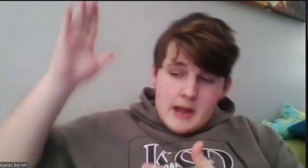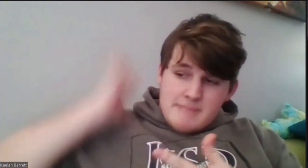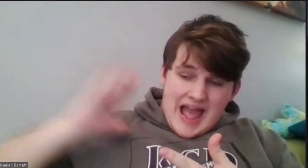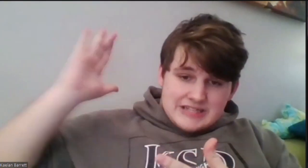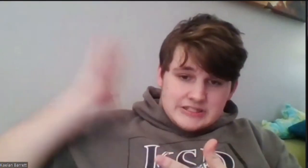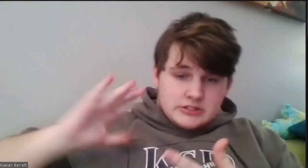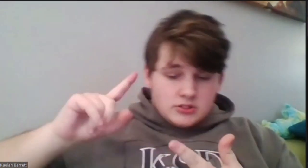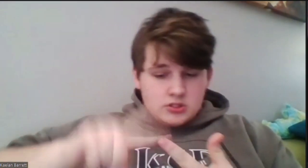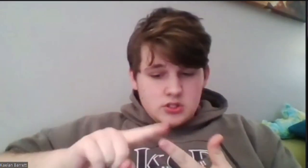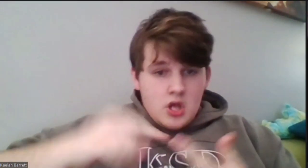will show, I will show you